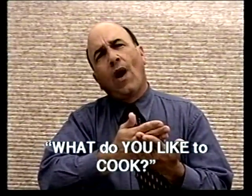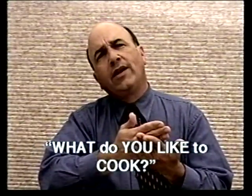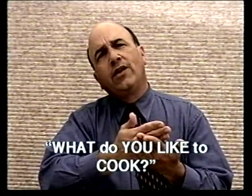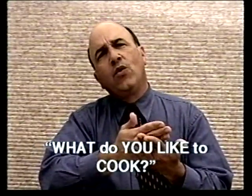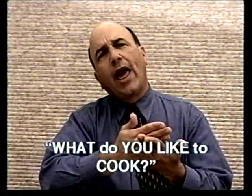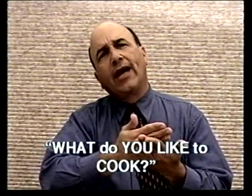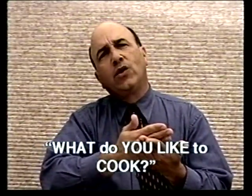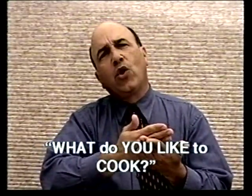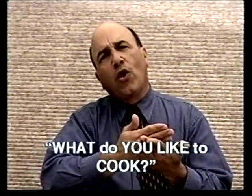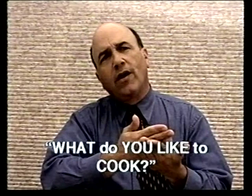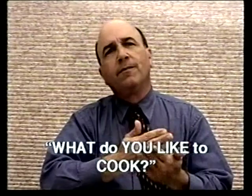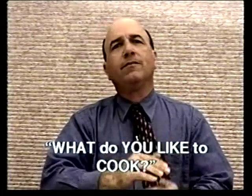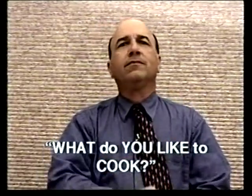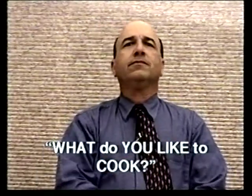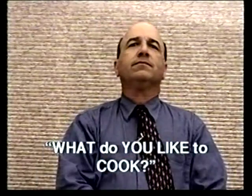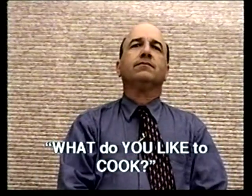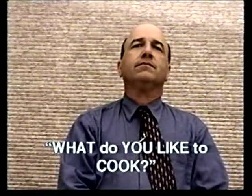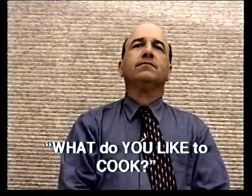What do you like to cook?